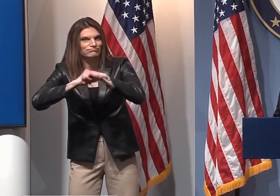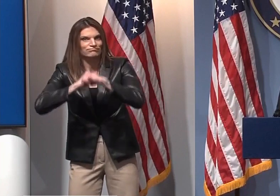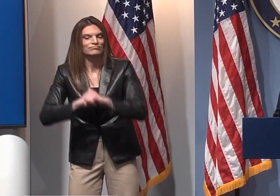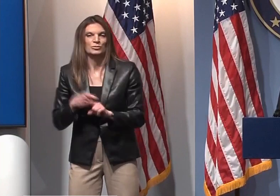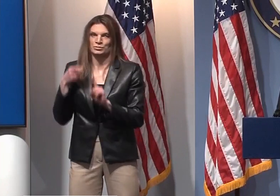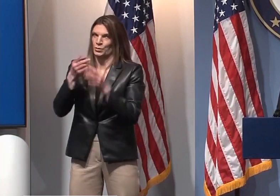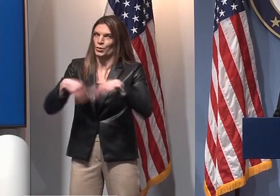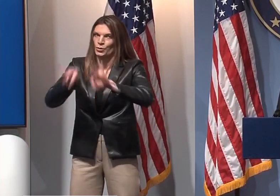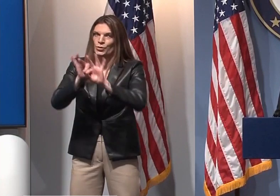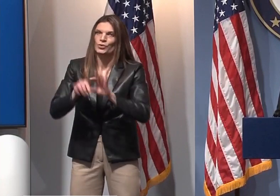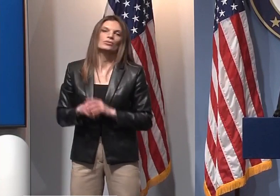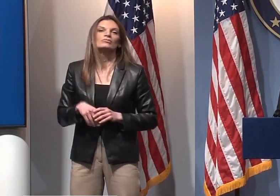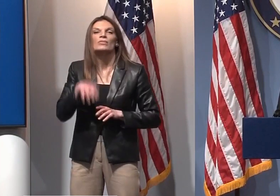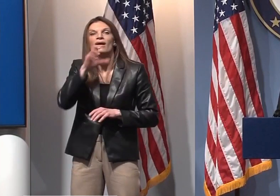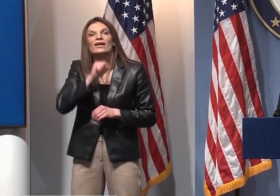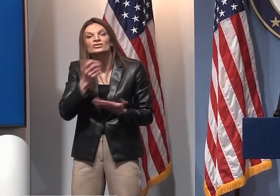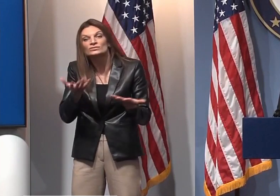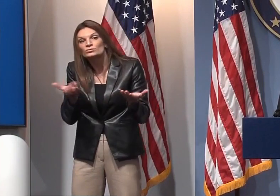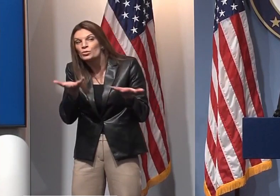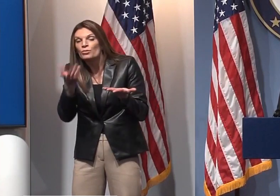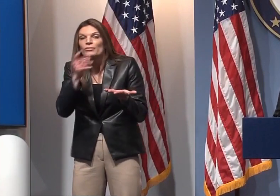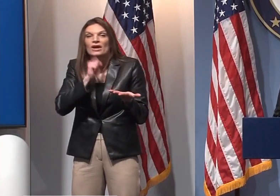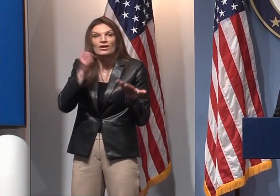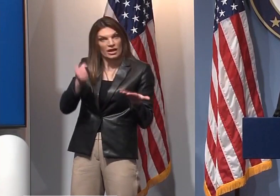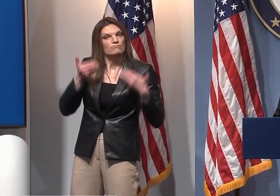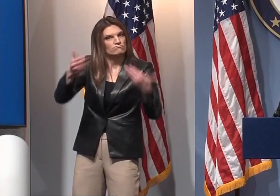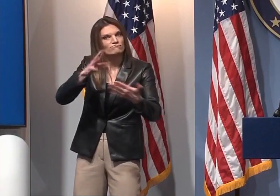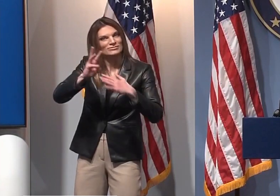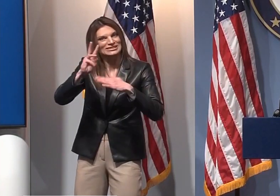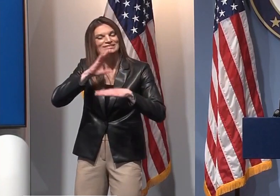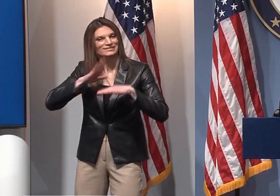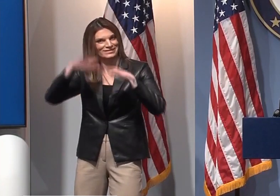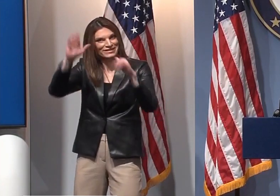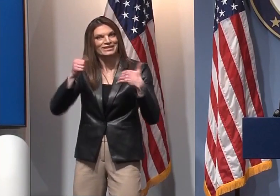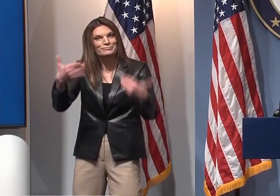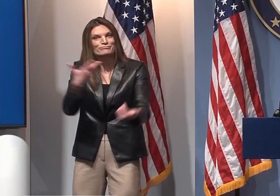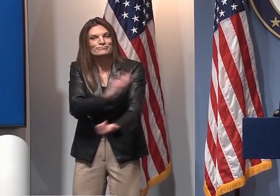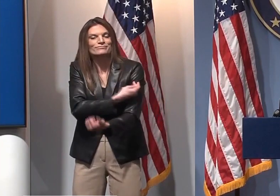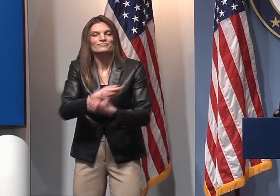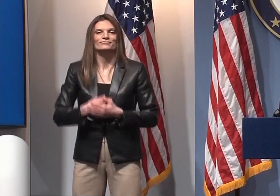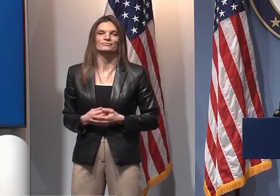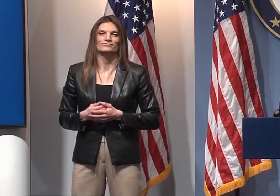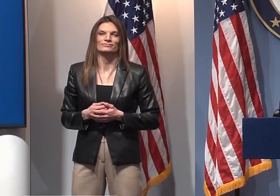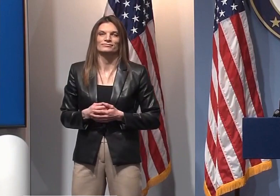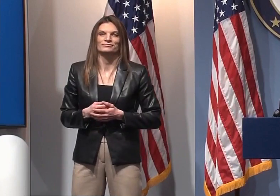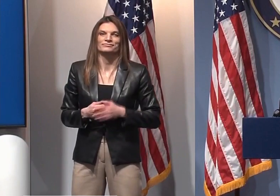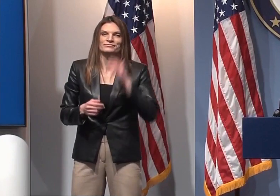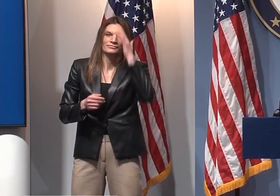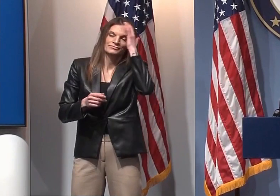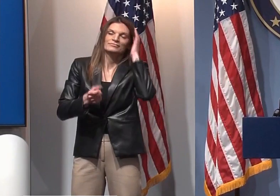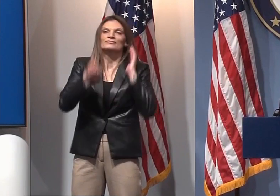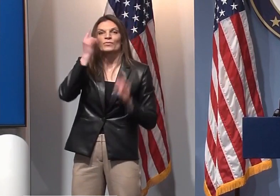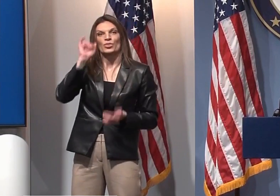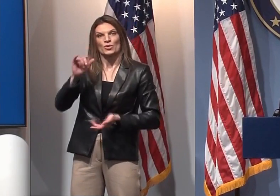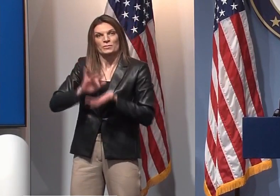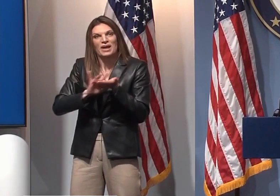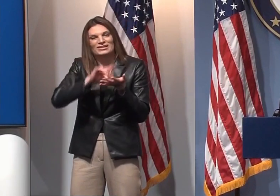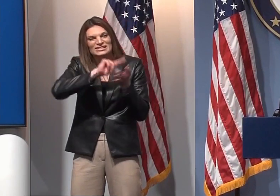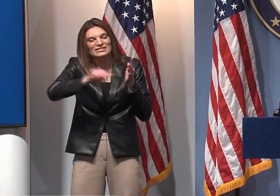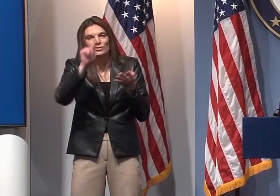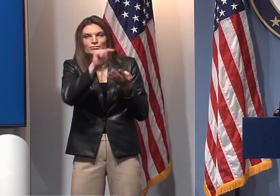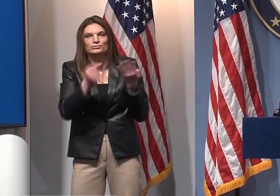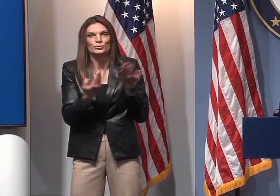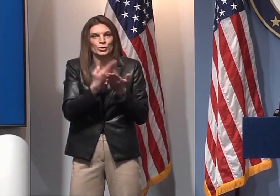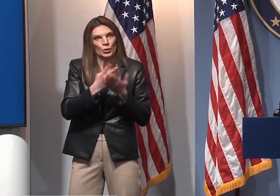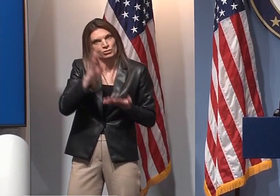vaccine appointment when they are eligible for that as well. In addition to these therapeutics, we're working with the federal government to bring